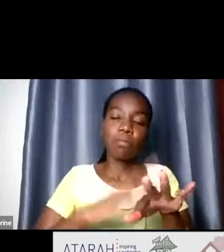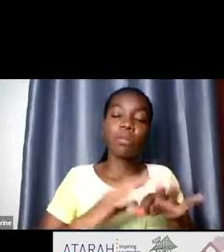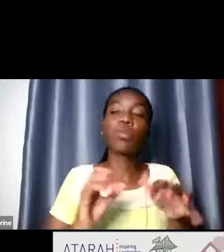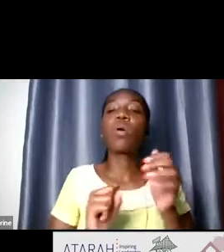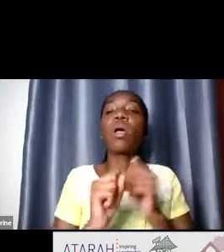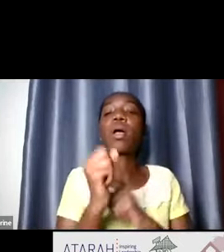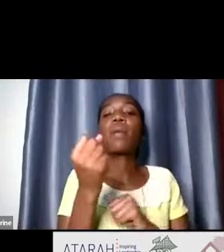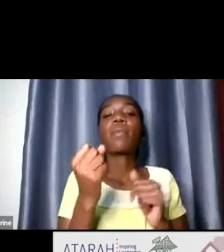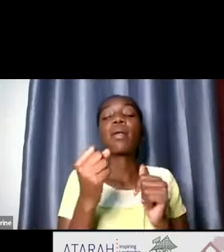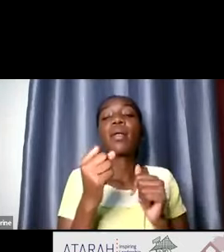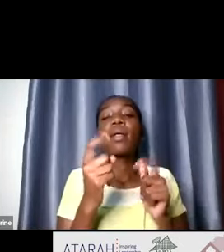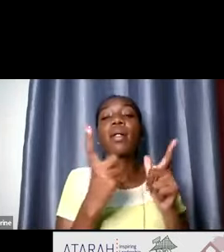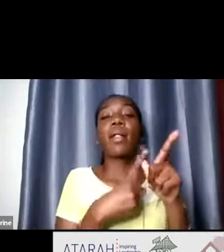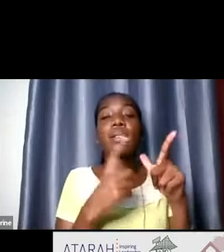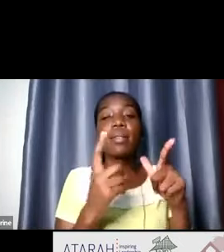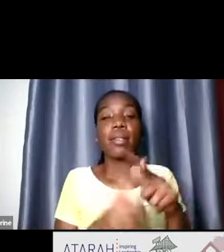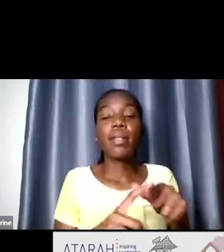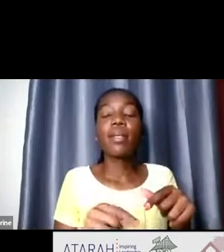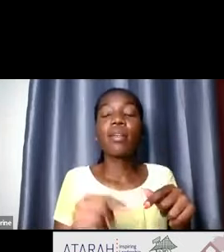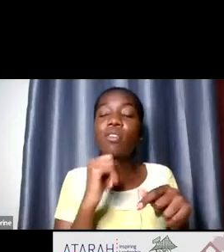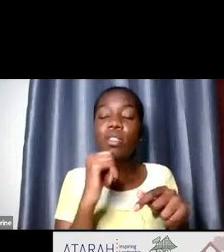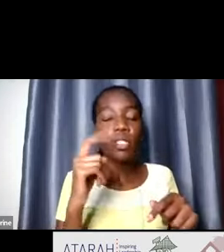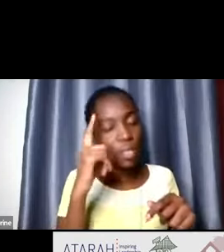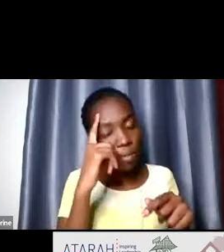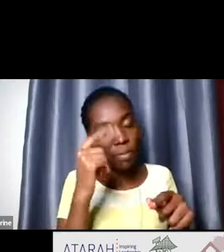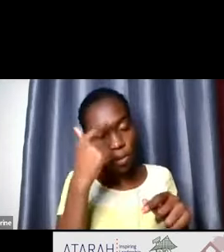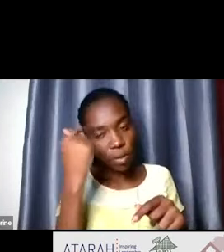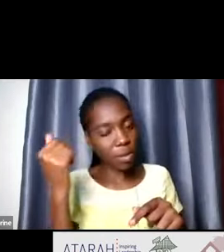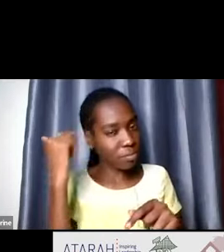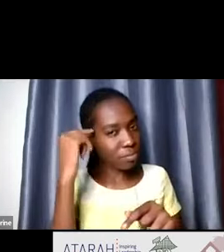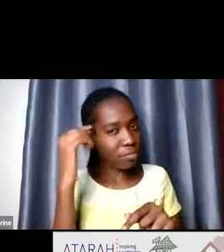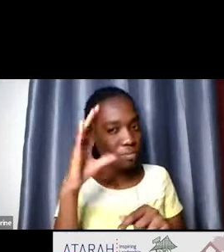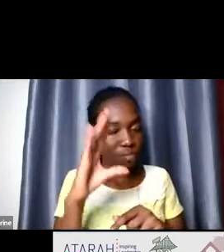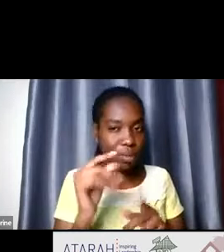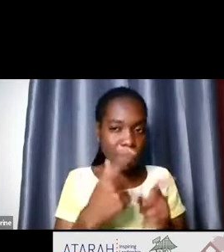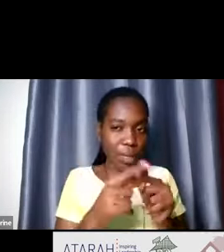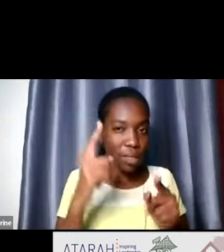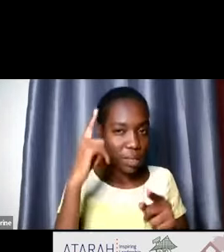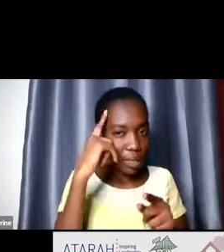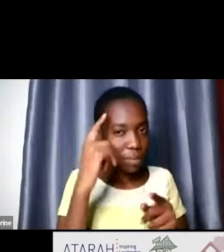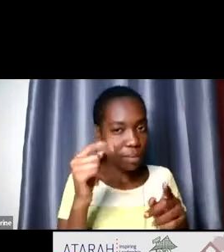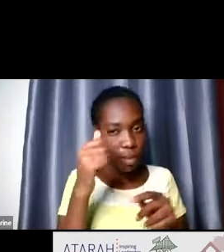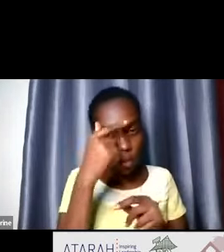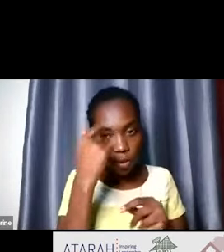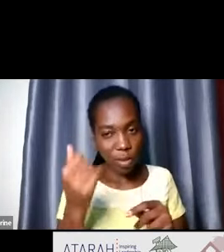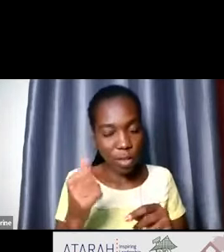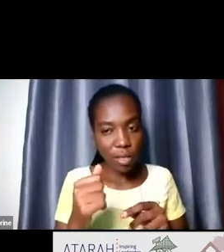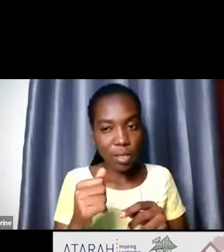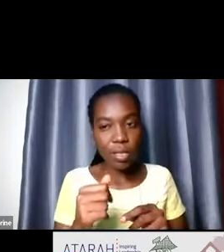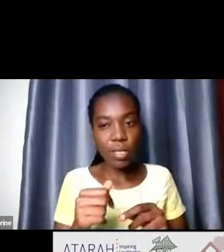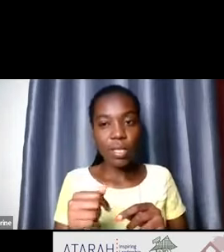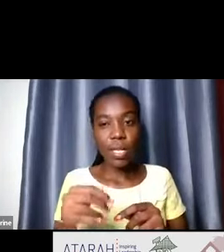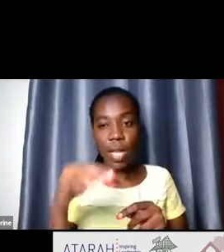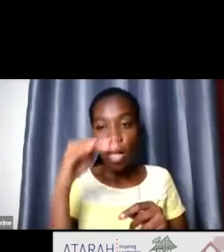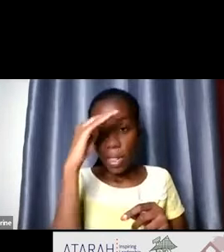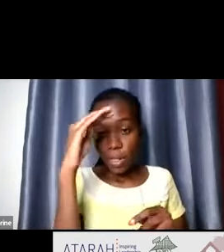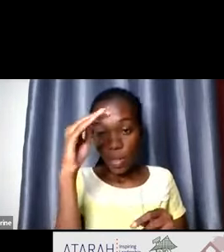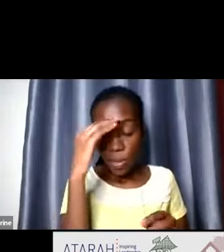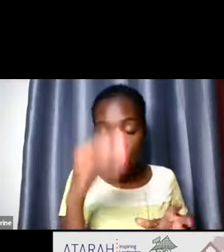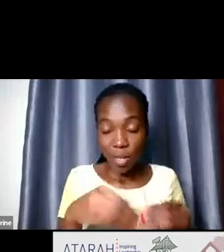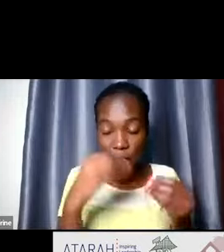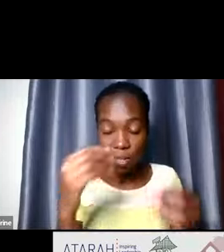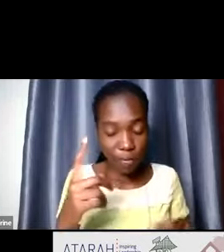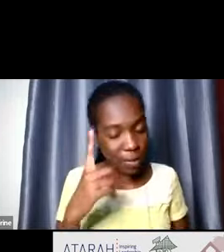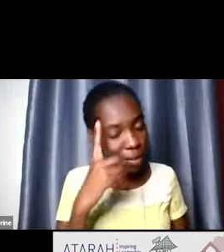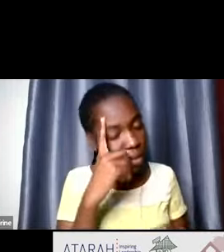not sleeping because the brain is shutting down. They are sleeping because the alcohol is giving them sleep.